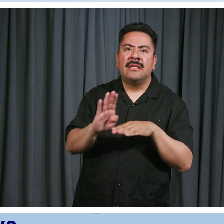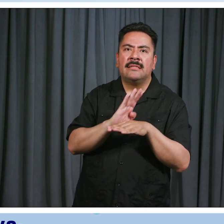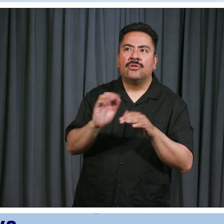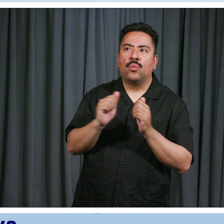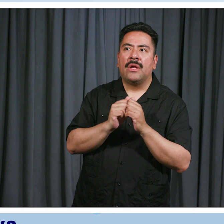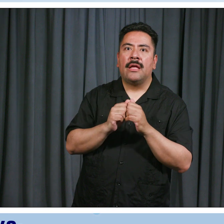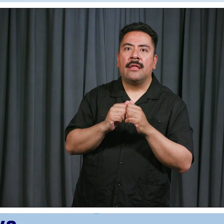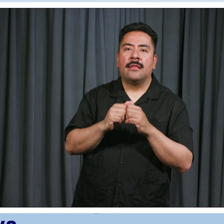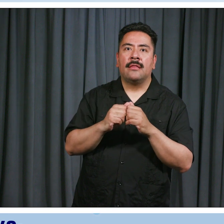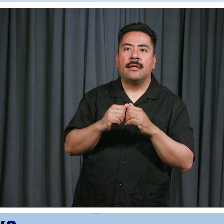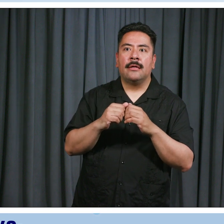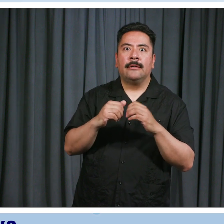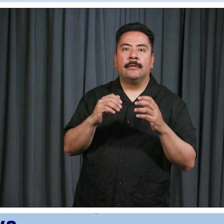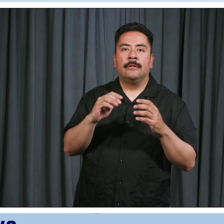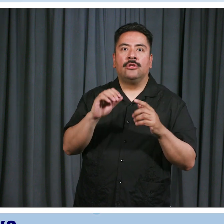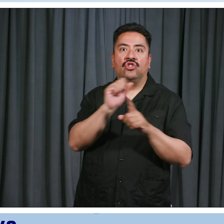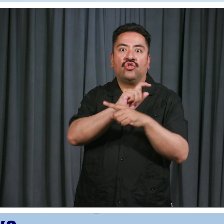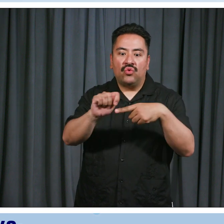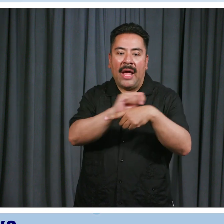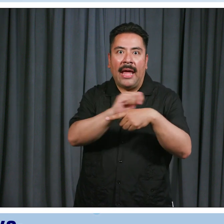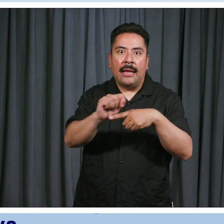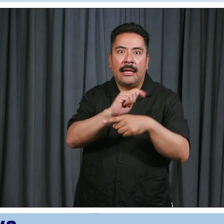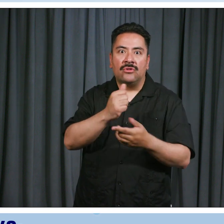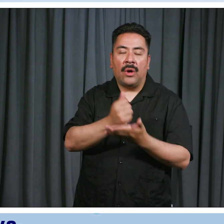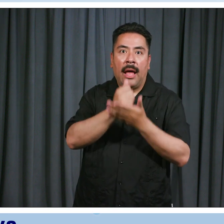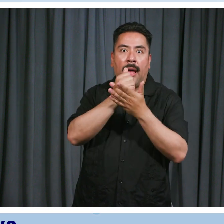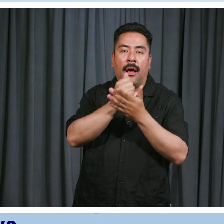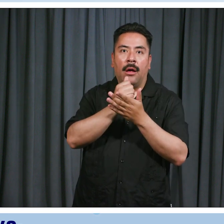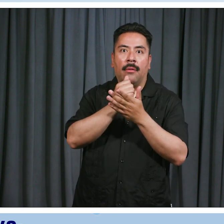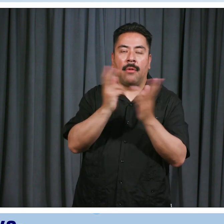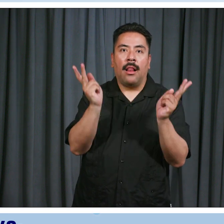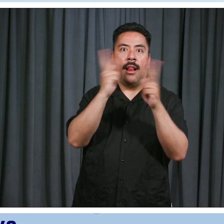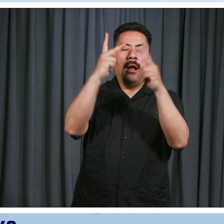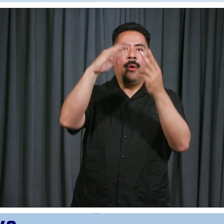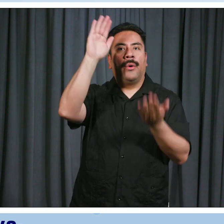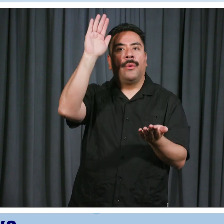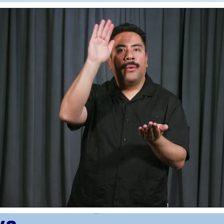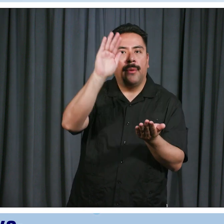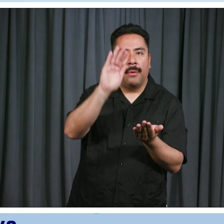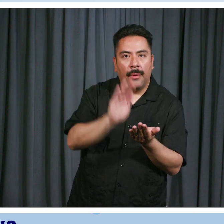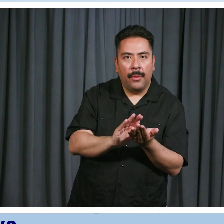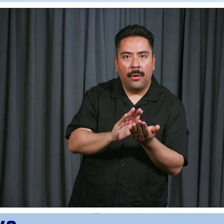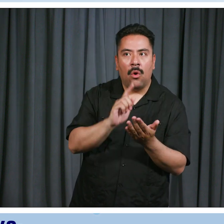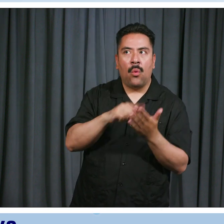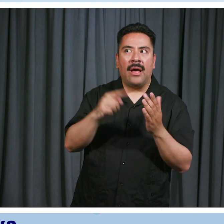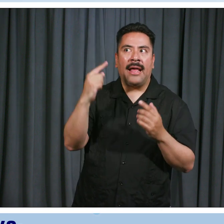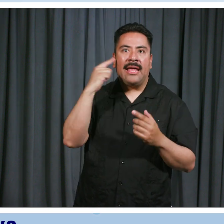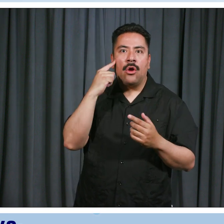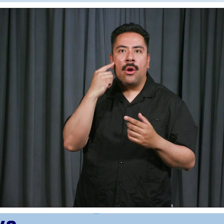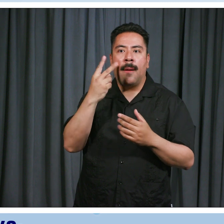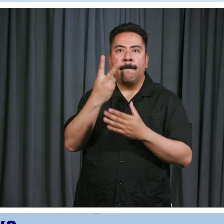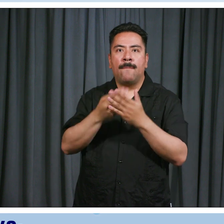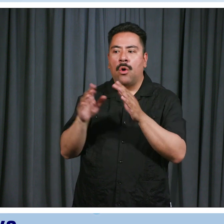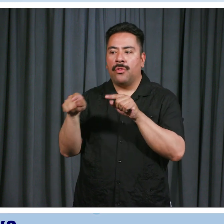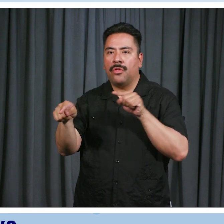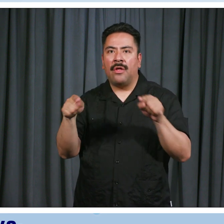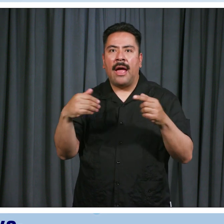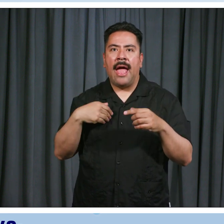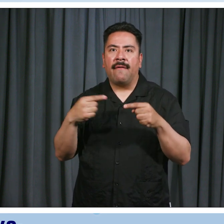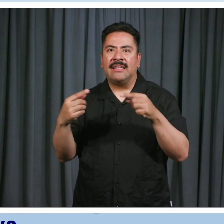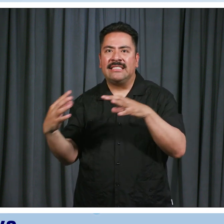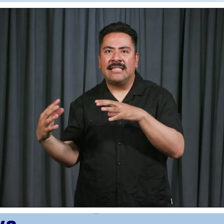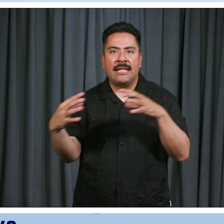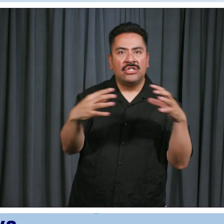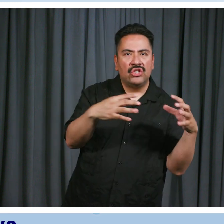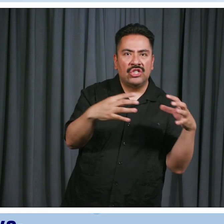de-escalation training, which is so interesting to me because what I hear is there's tension on both sides. And sometimes